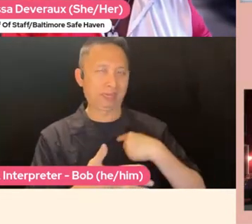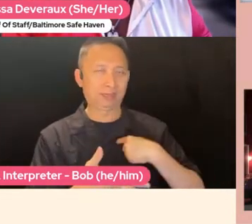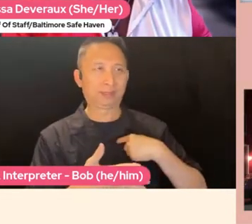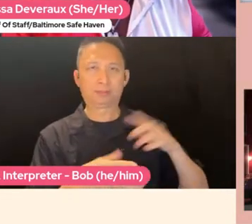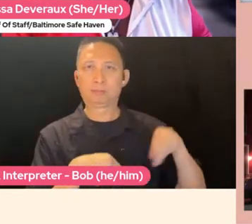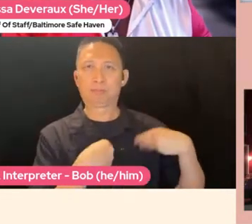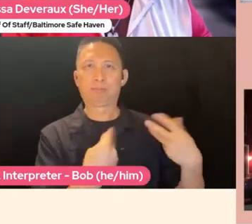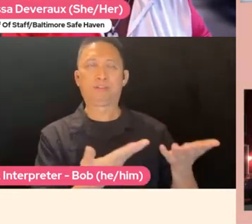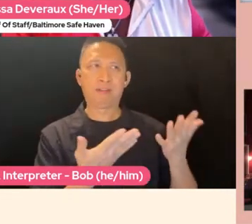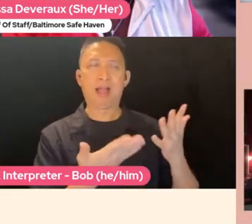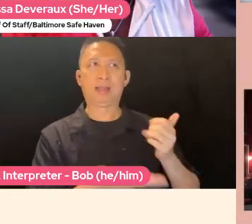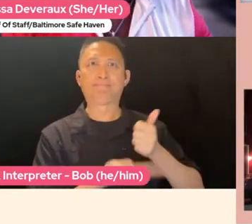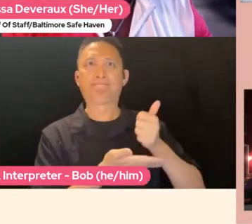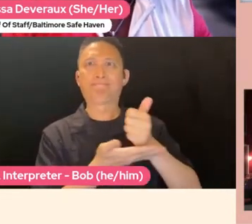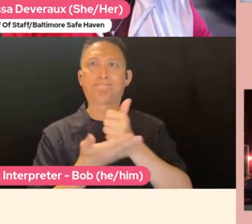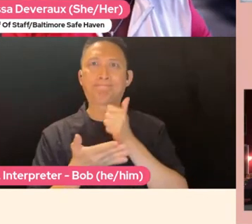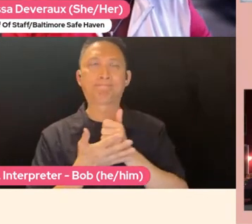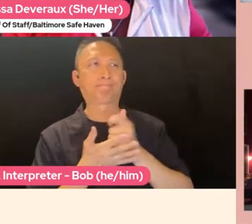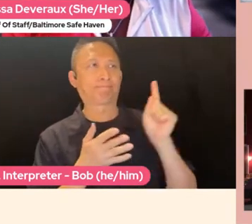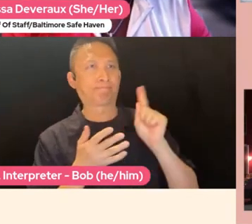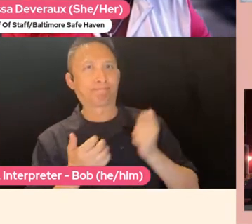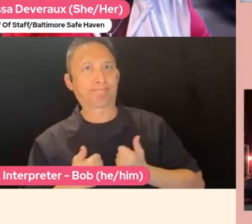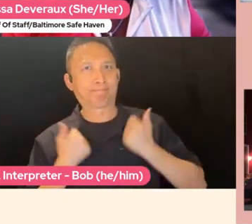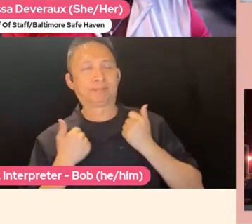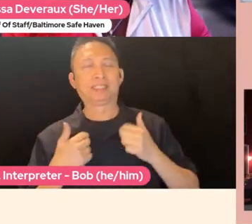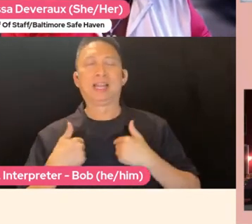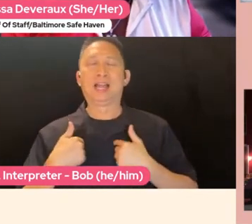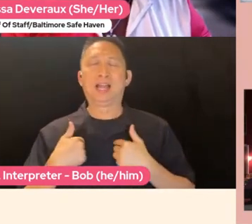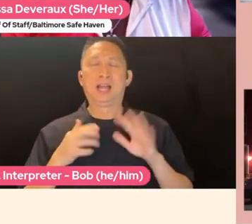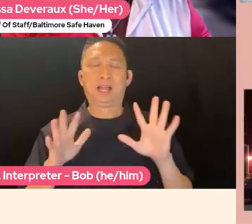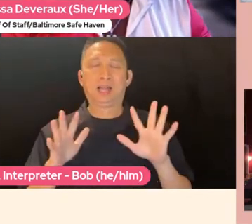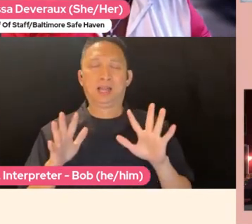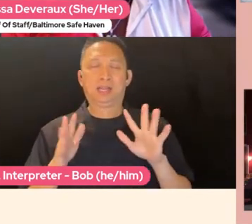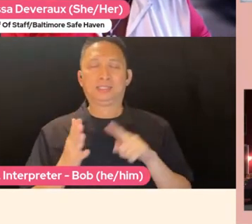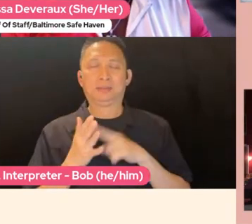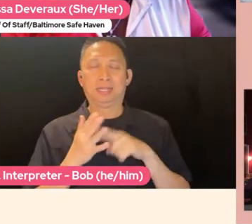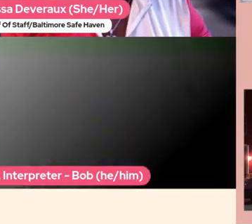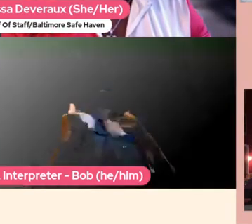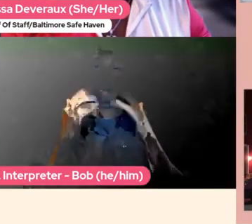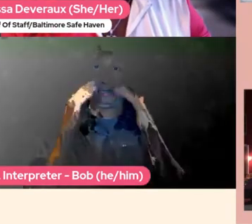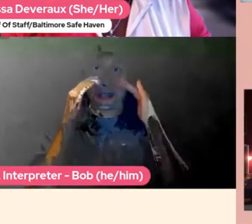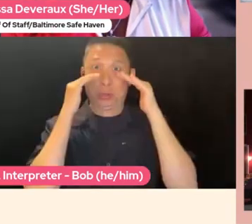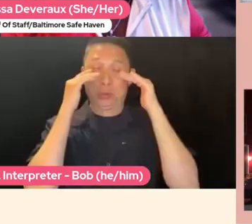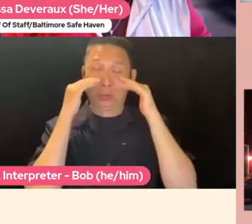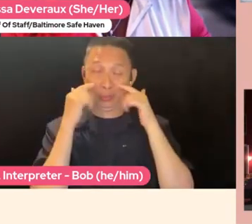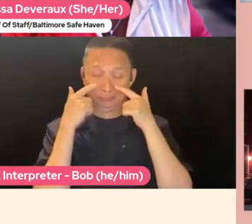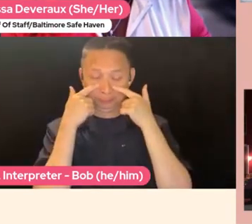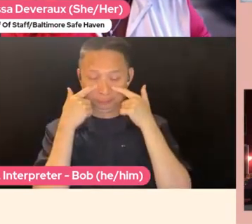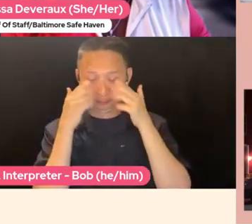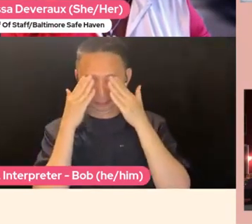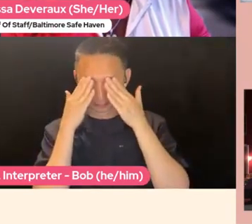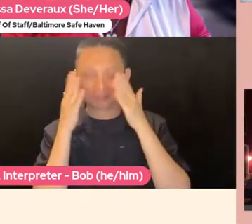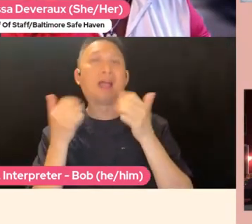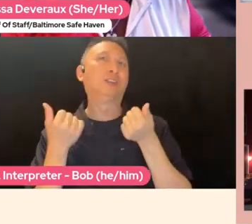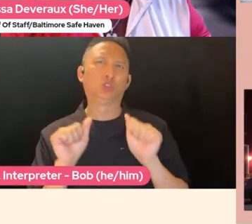services. I'm going to really try not to be emotional um, when I go through this because, as